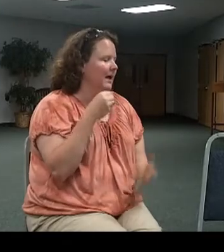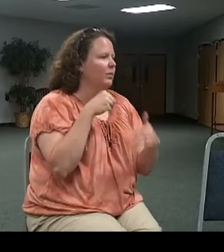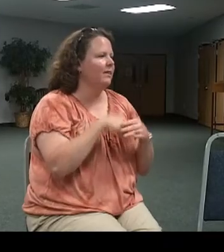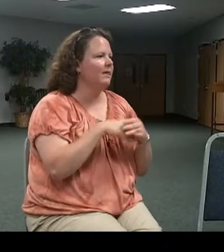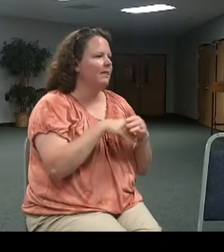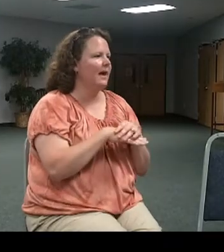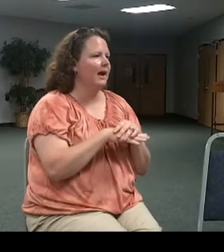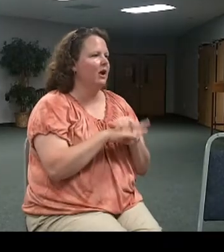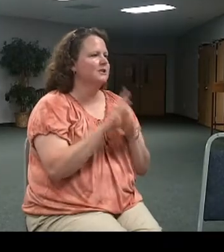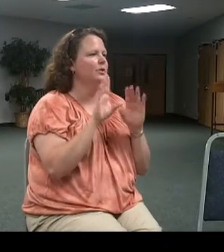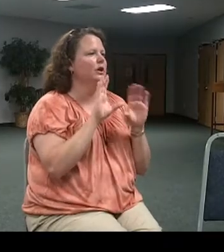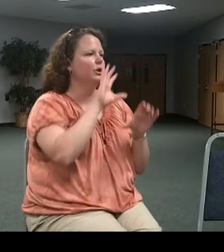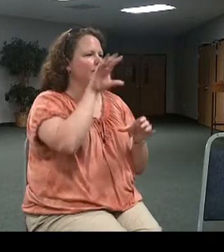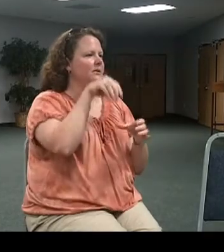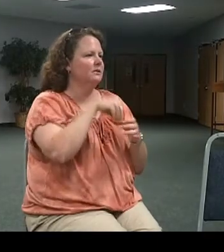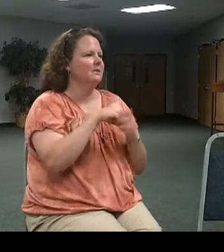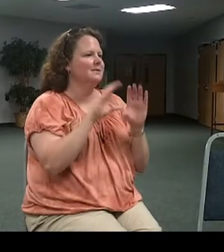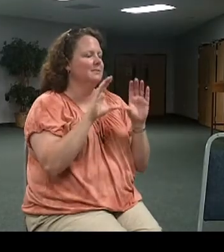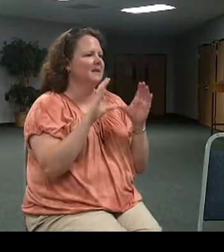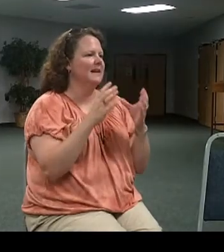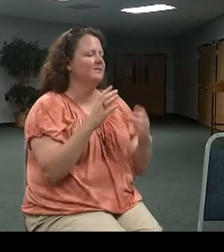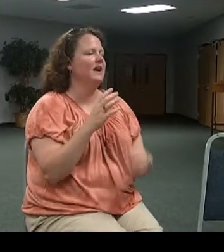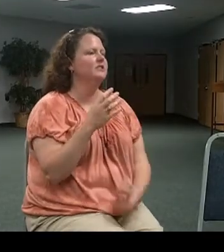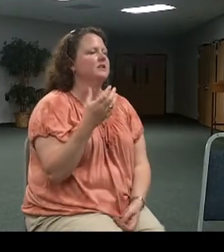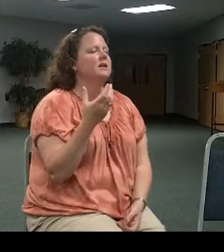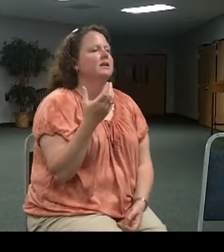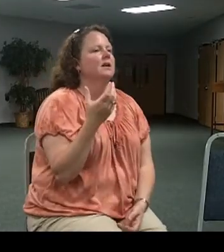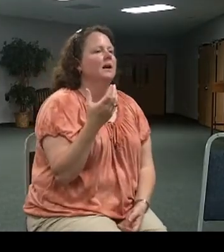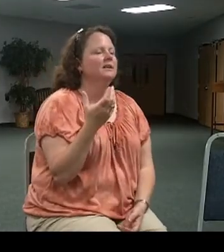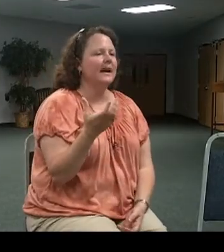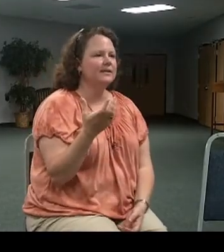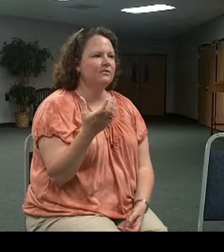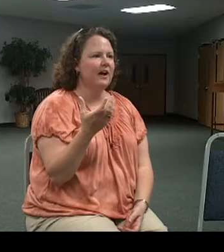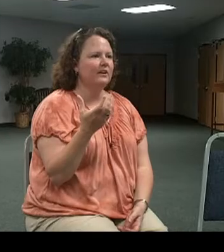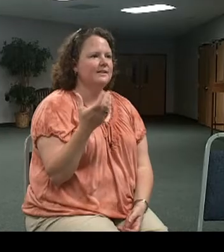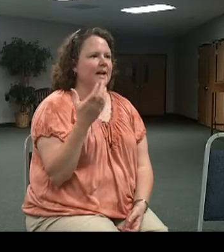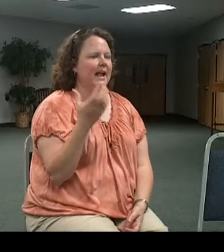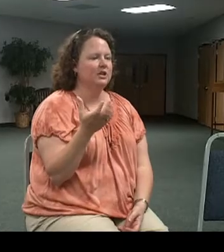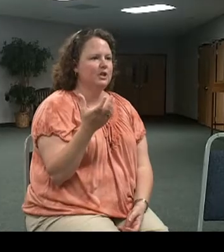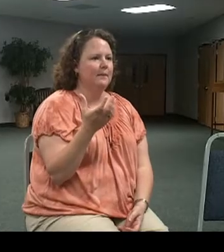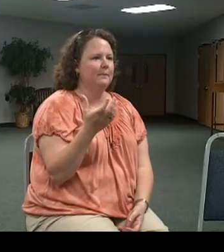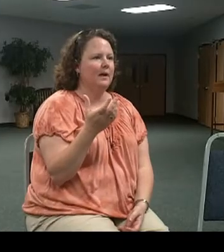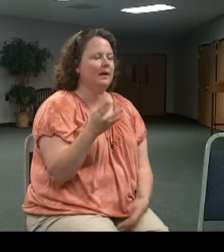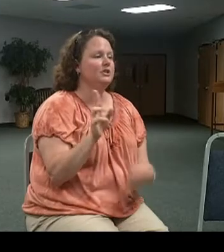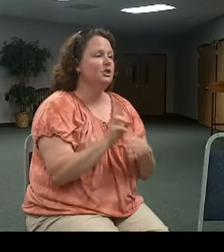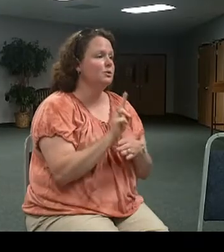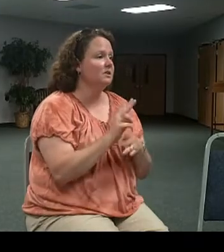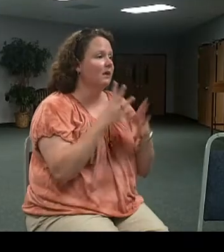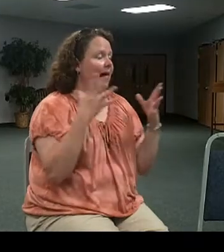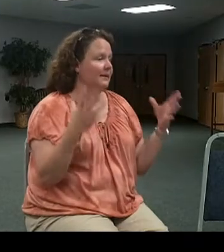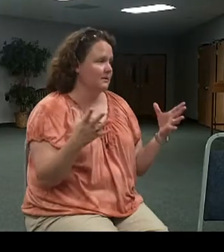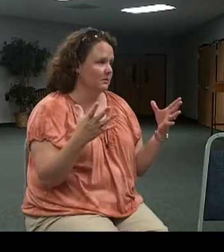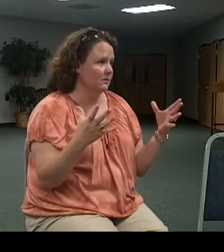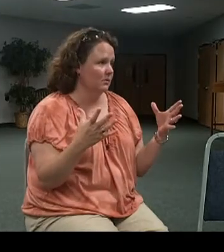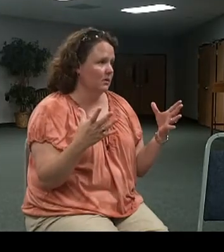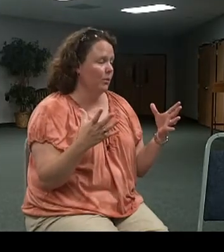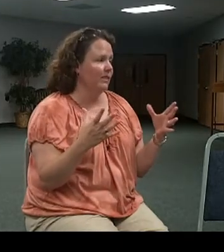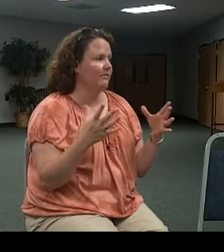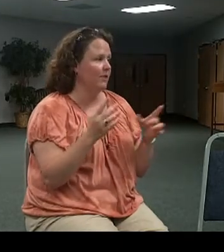And within that, I also included some classifiers. A classifier is a handshake, and it's used a lot with